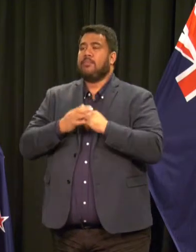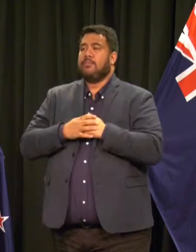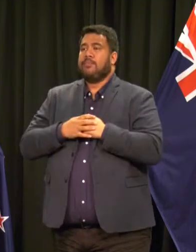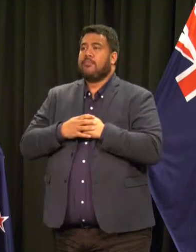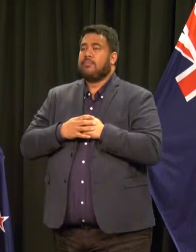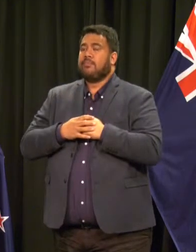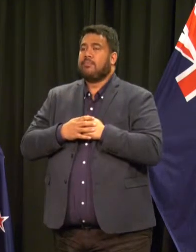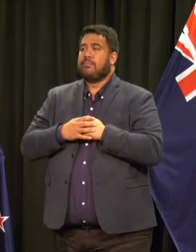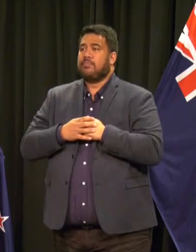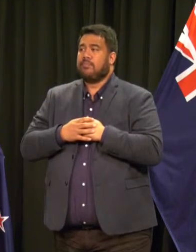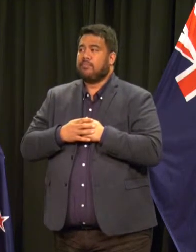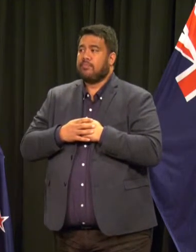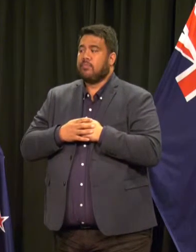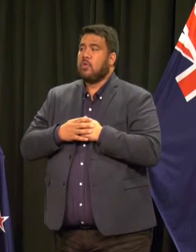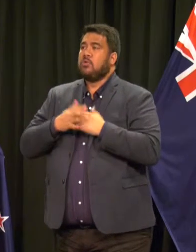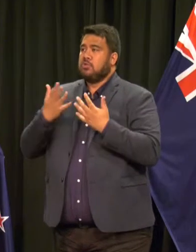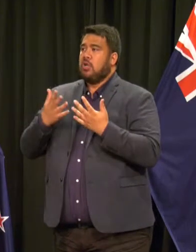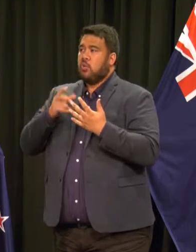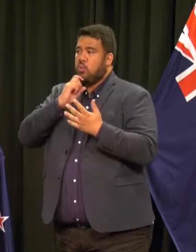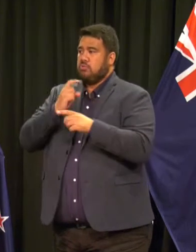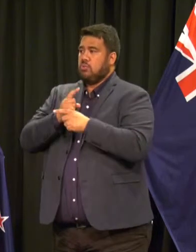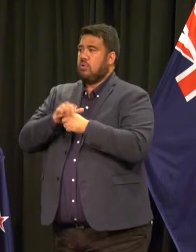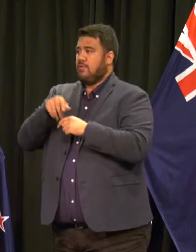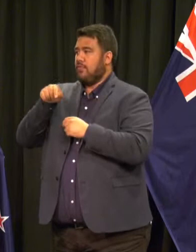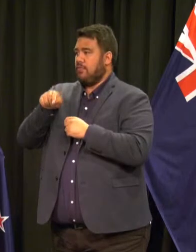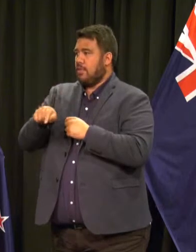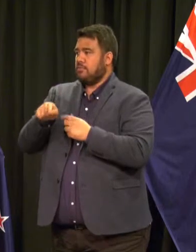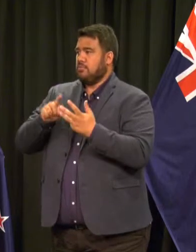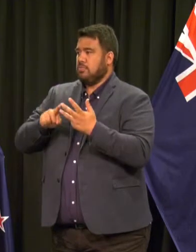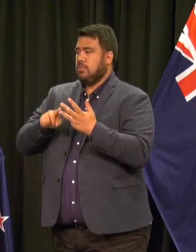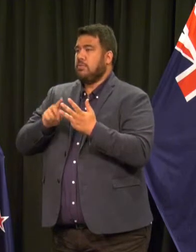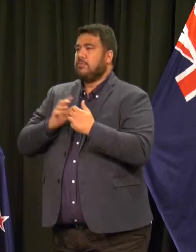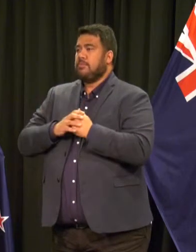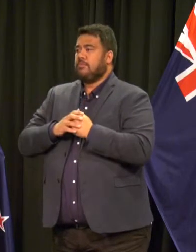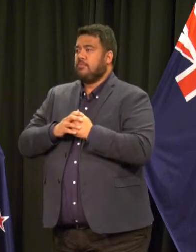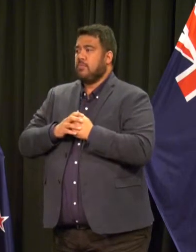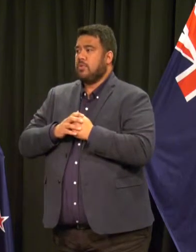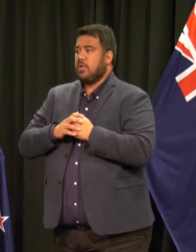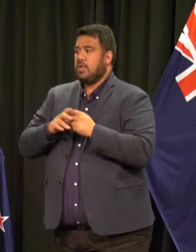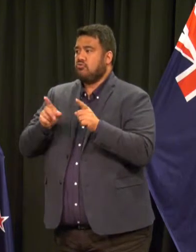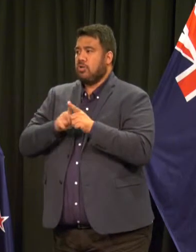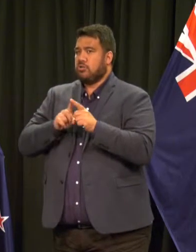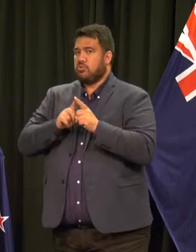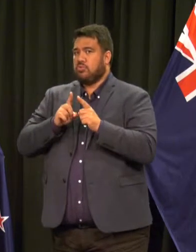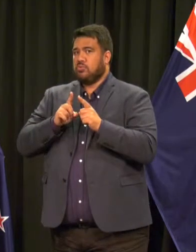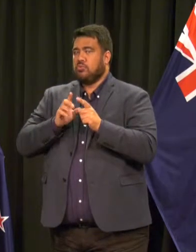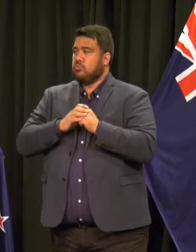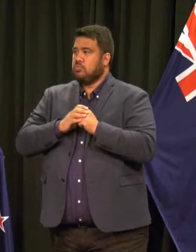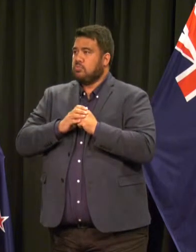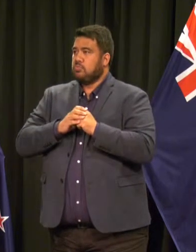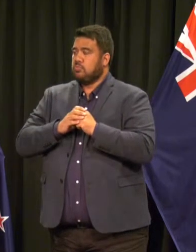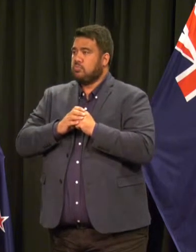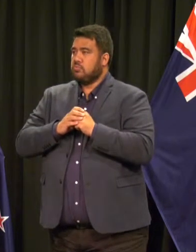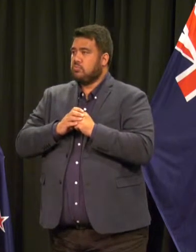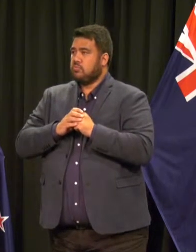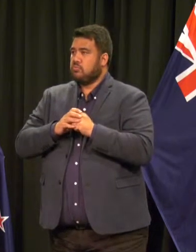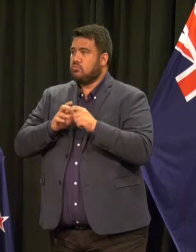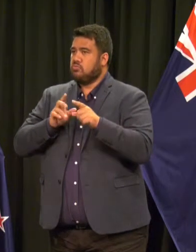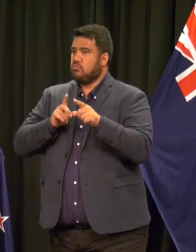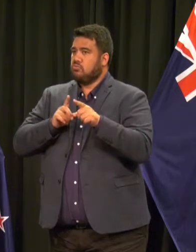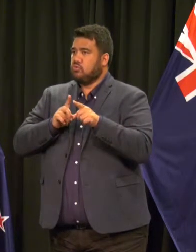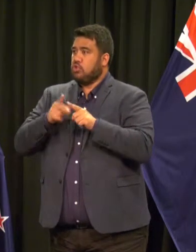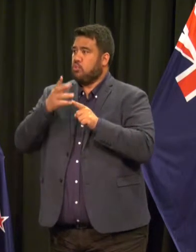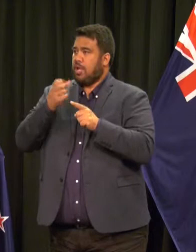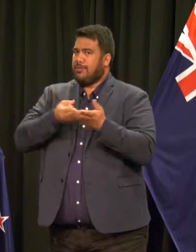that issue. And so it's to back up the government's stance, the stance the Prime Minister would have made, and to have bilaterals